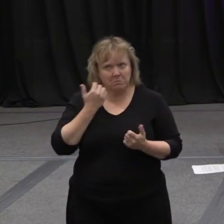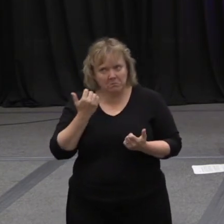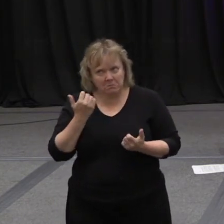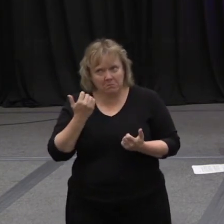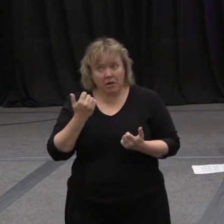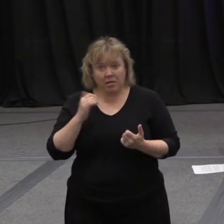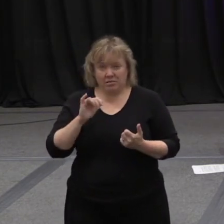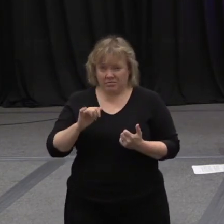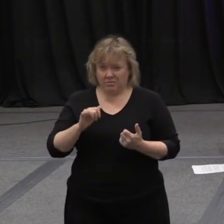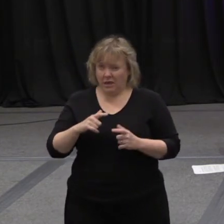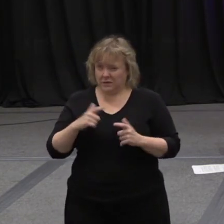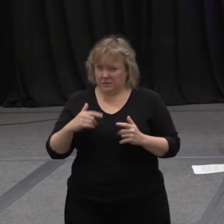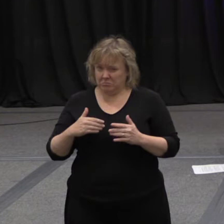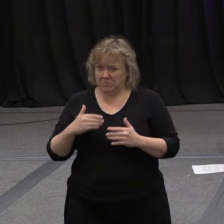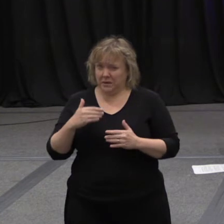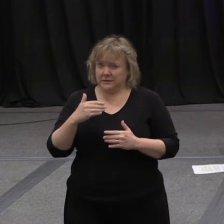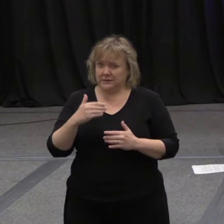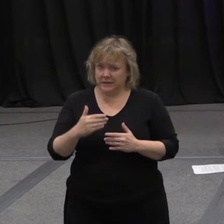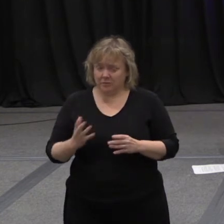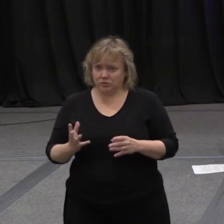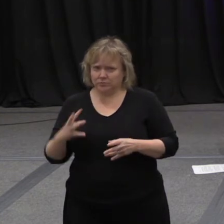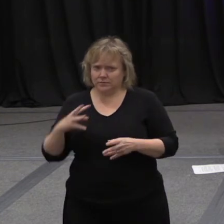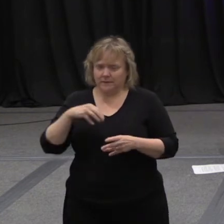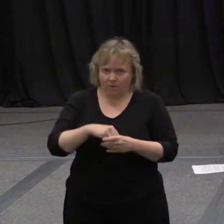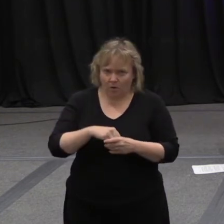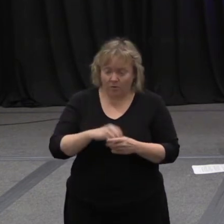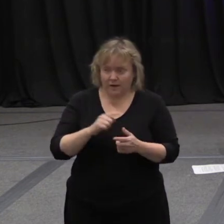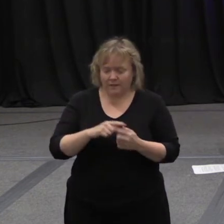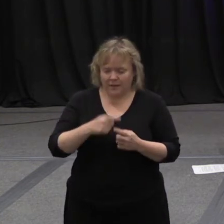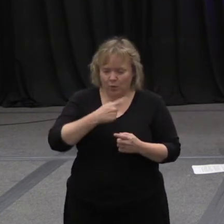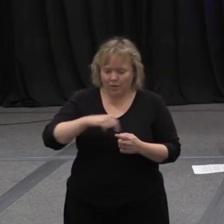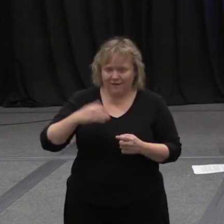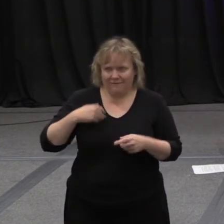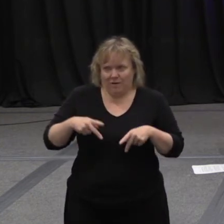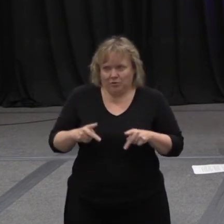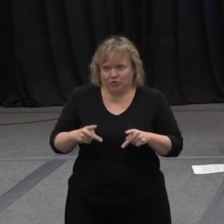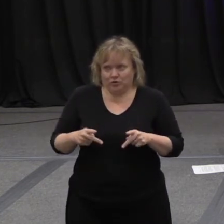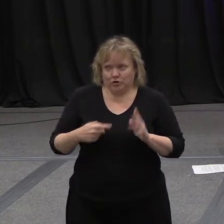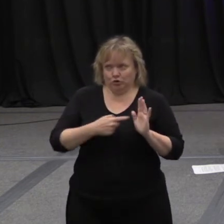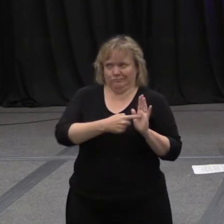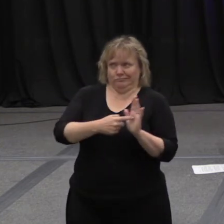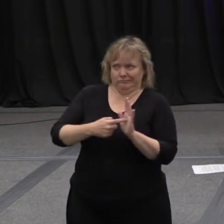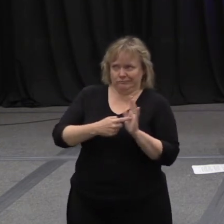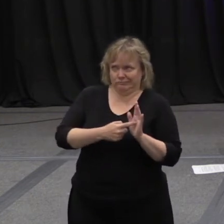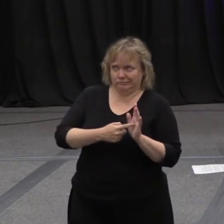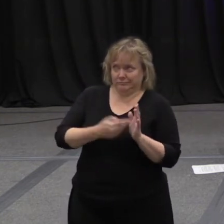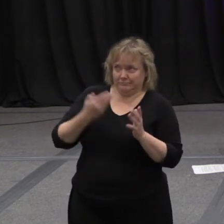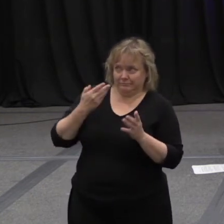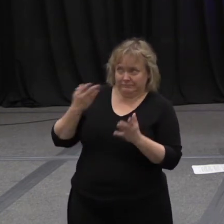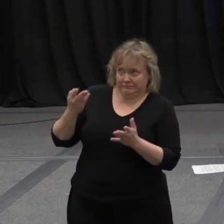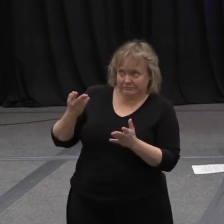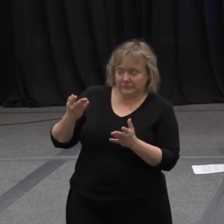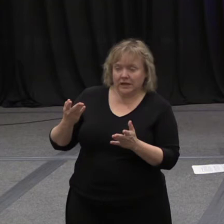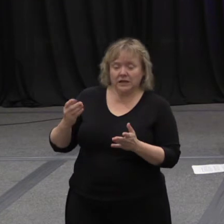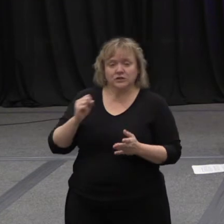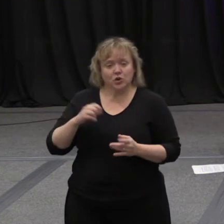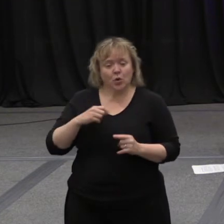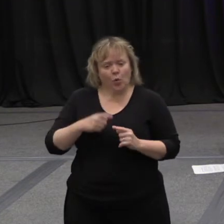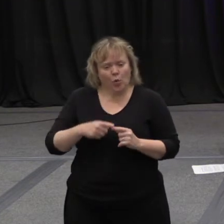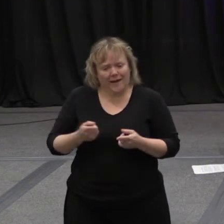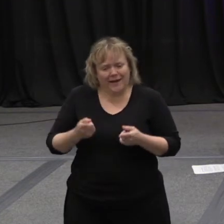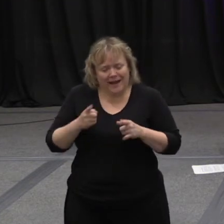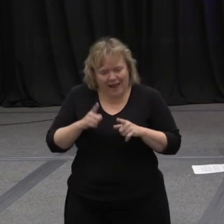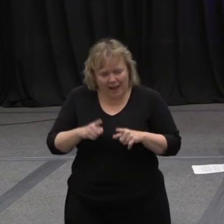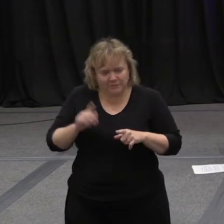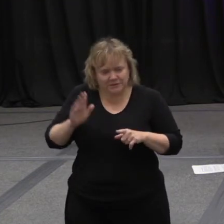help religious leaders see and understand that when their congregate comes to them, not to